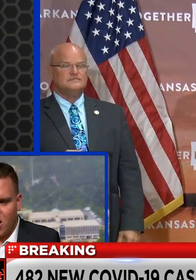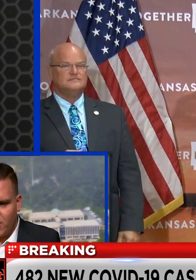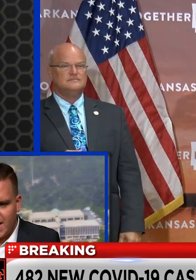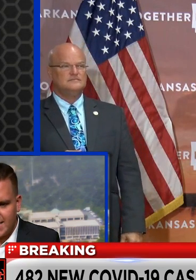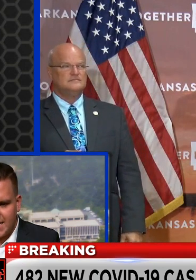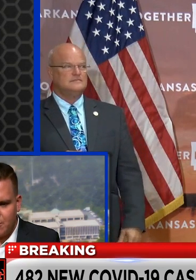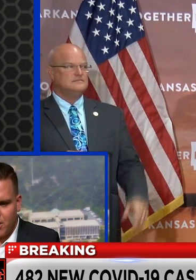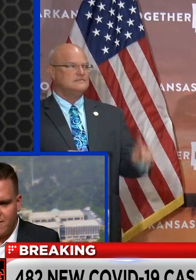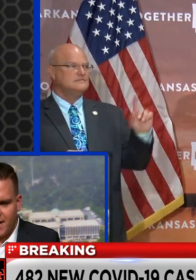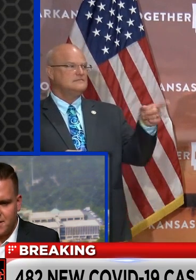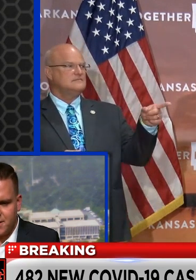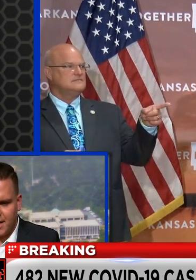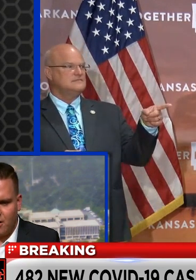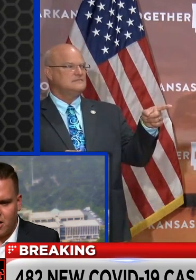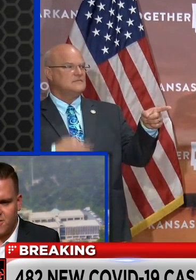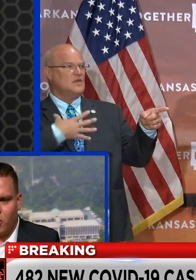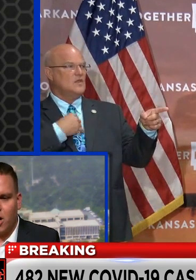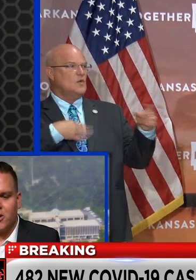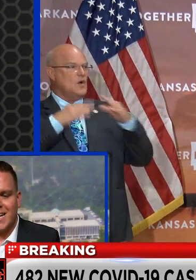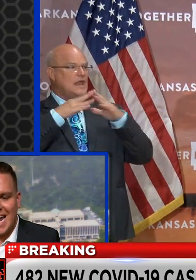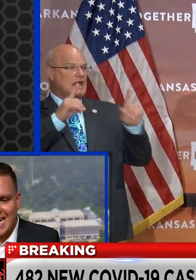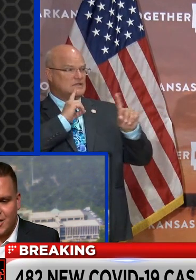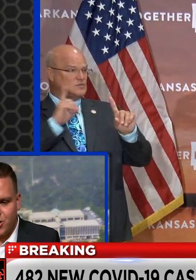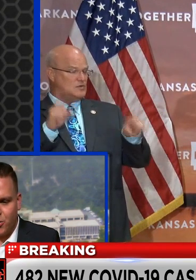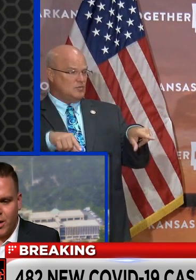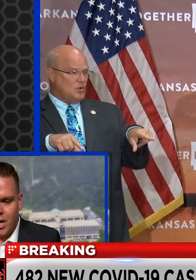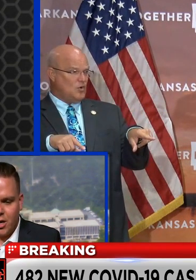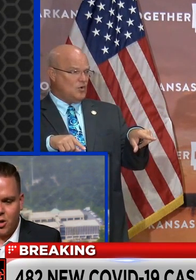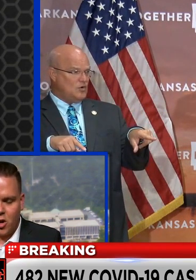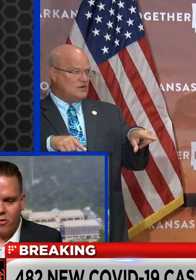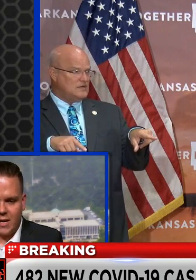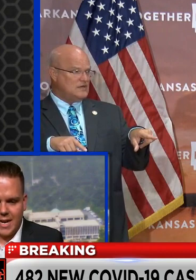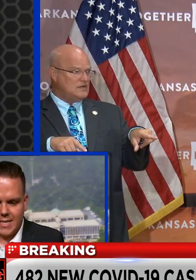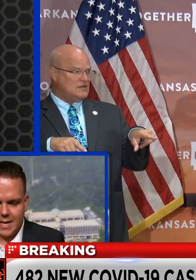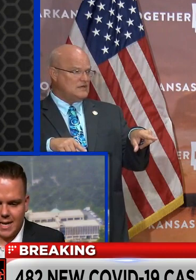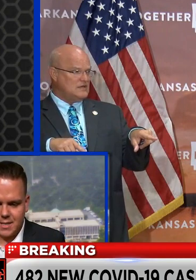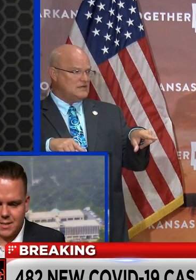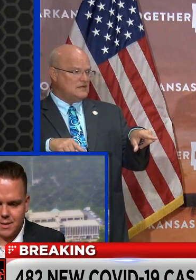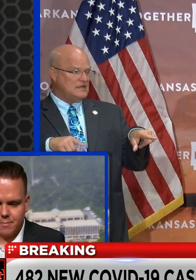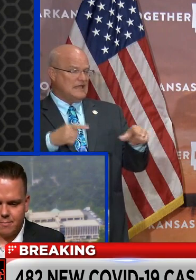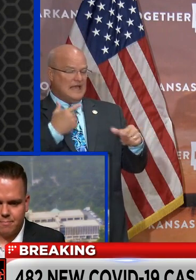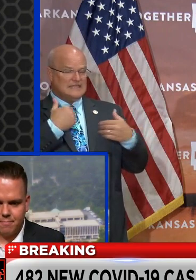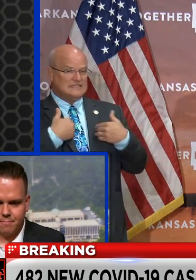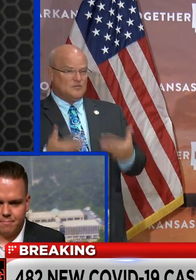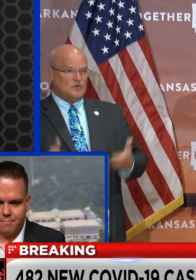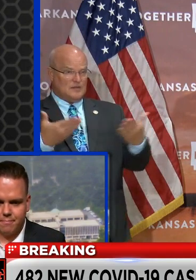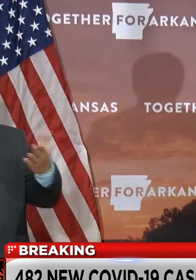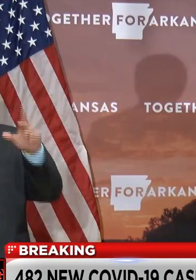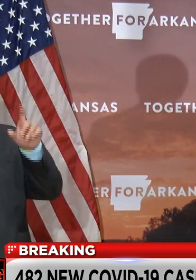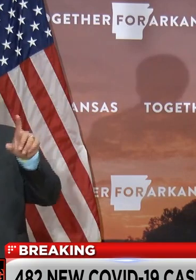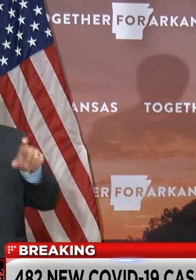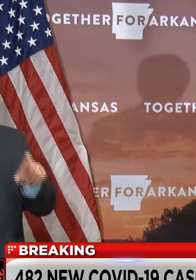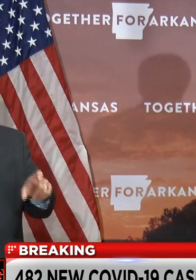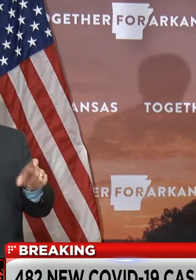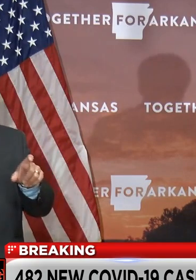weekly COVID-19 briefing as the state logs 482 new COVID-19 cases. Recommendations on testing, like